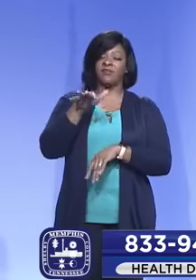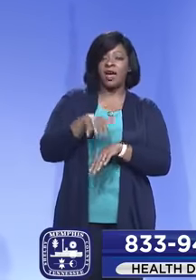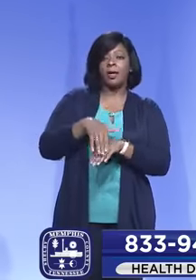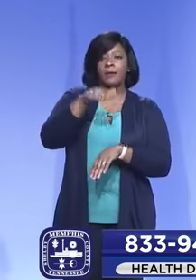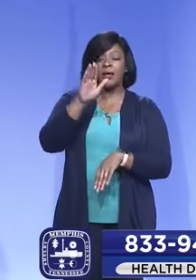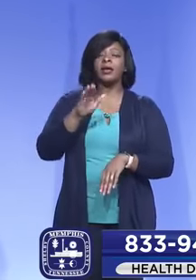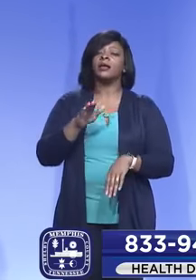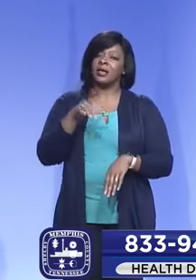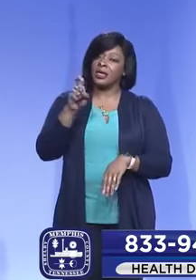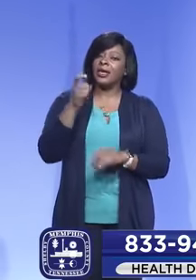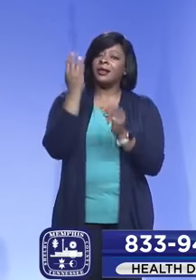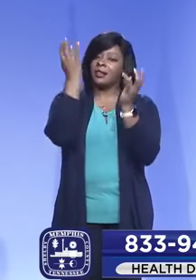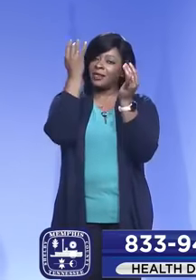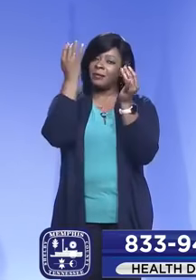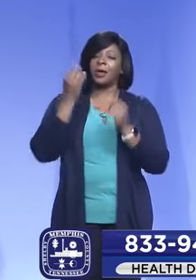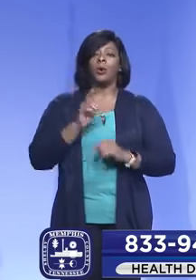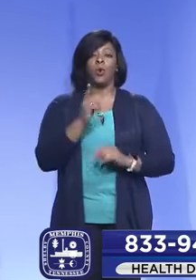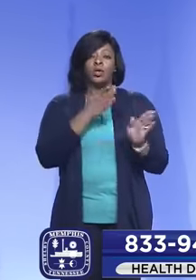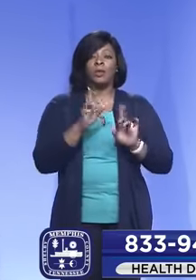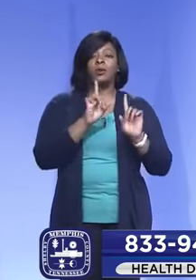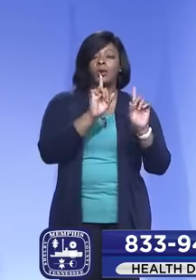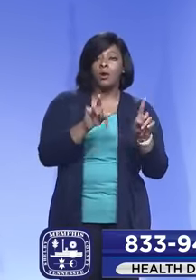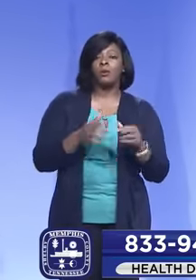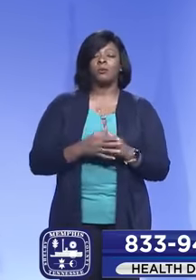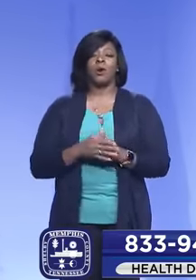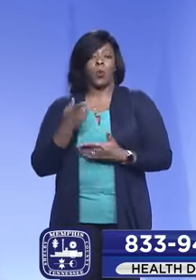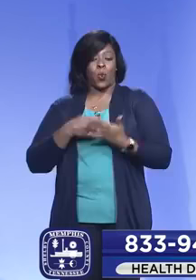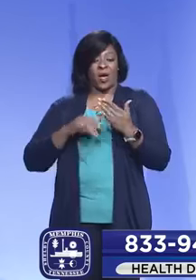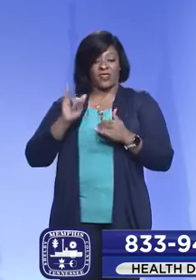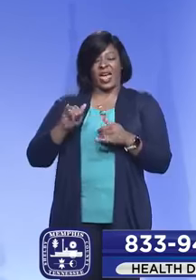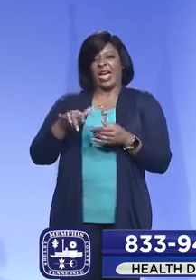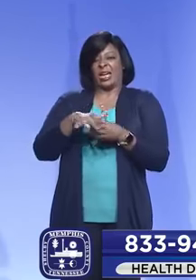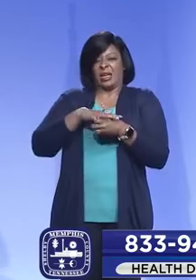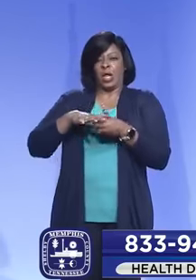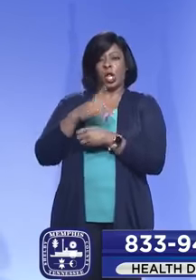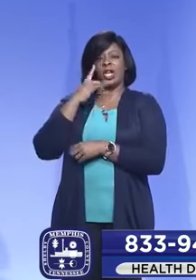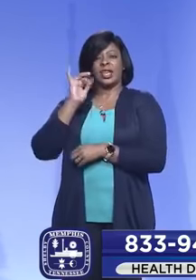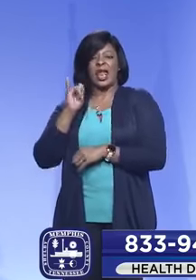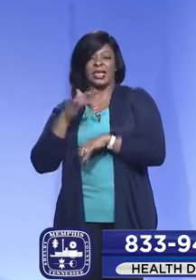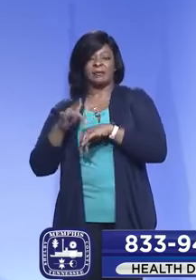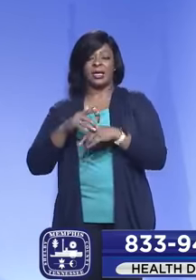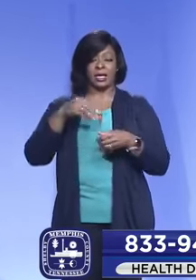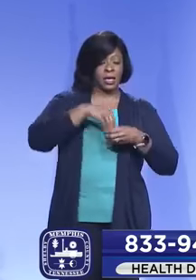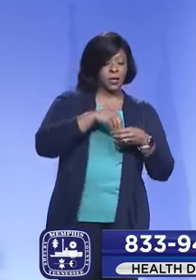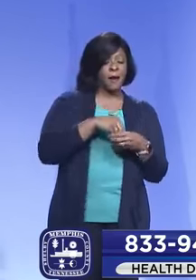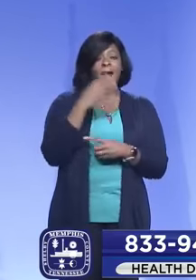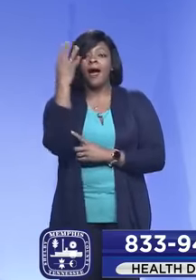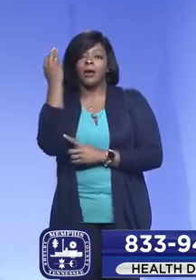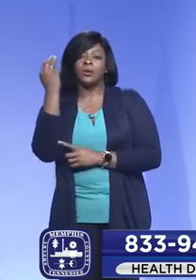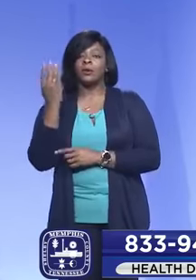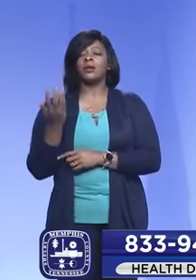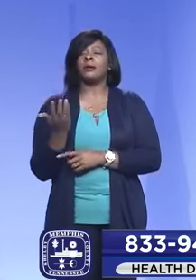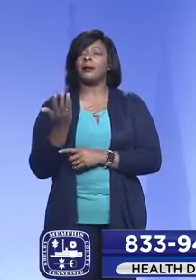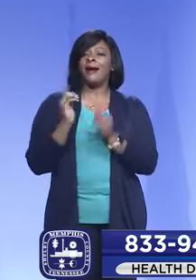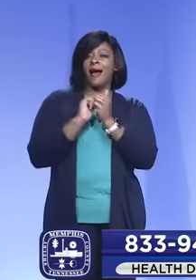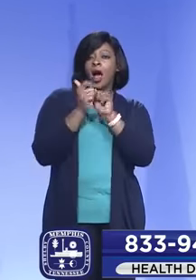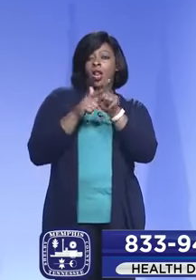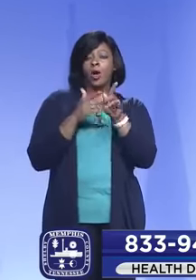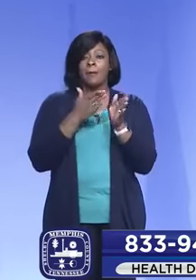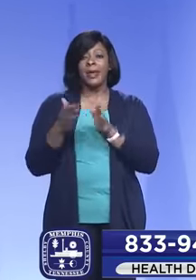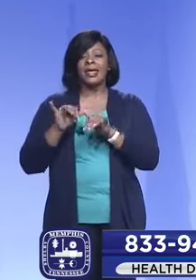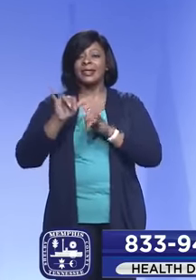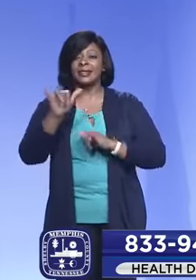they really need to think about where they're going to go, what that space is like, whether they're indoors, outdoors, how long they're